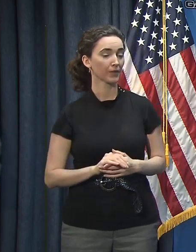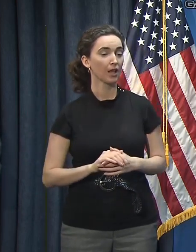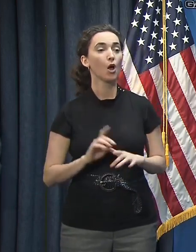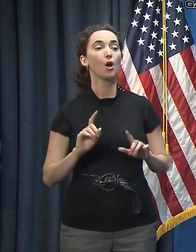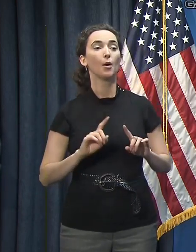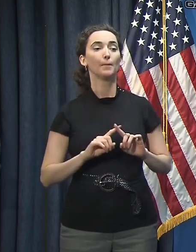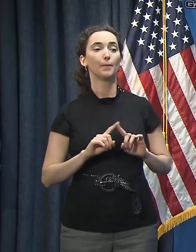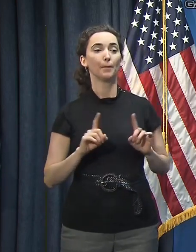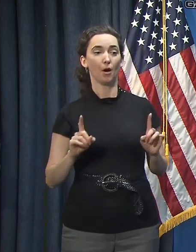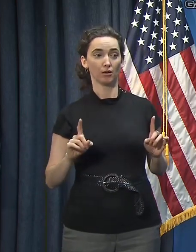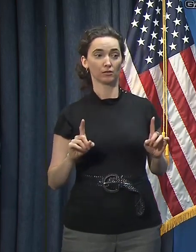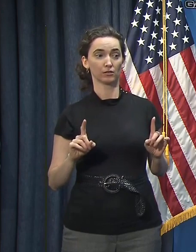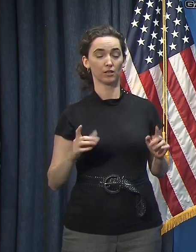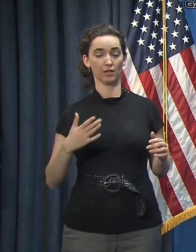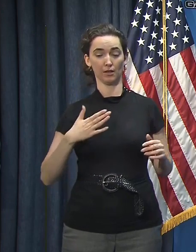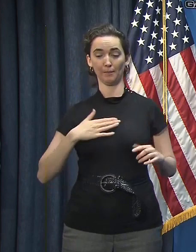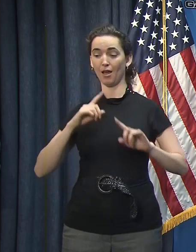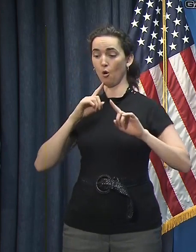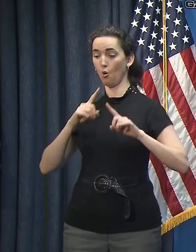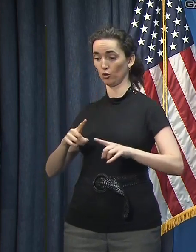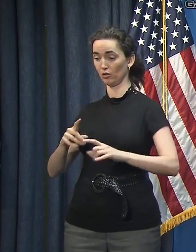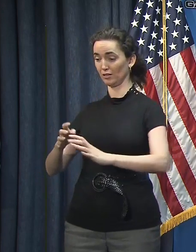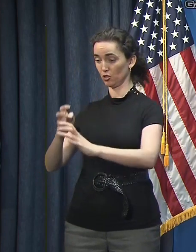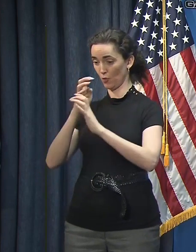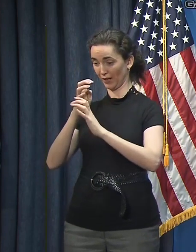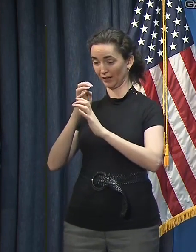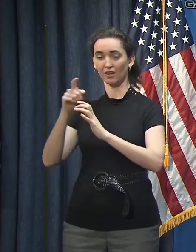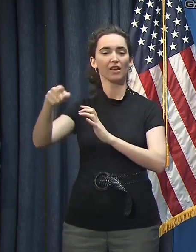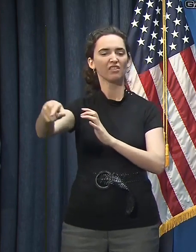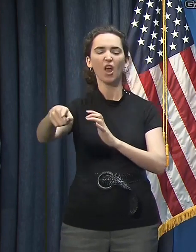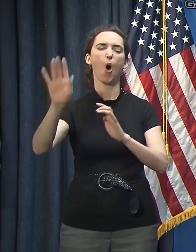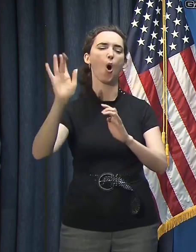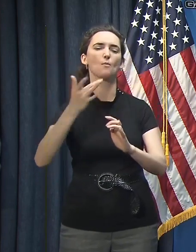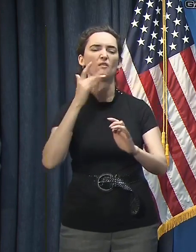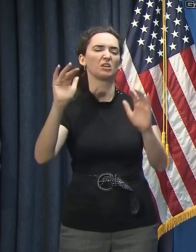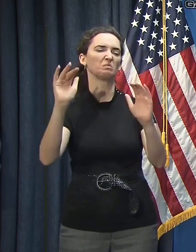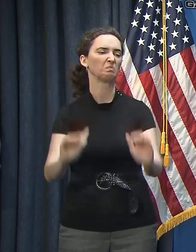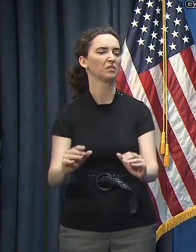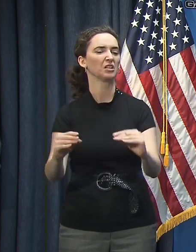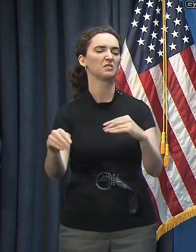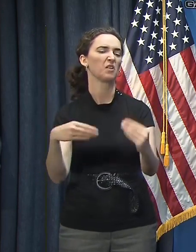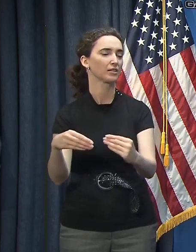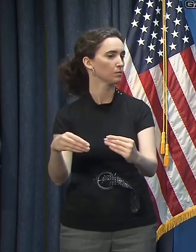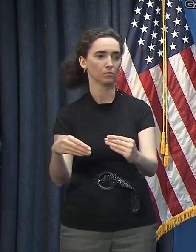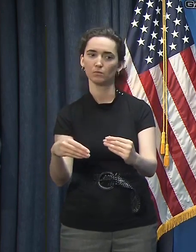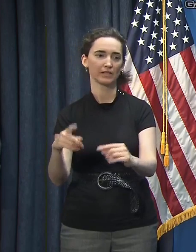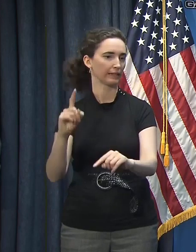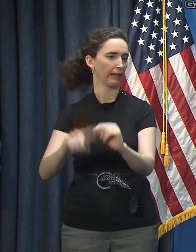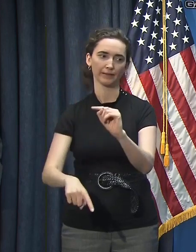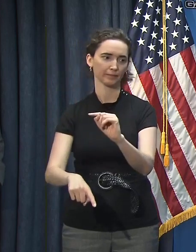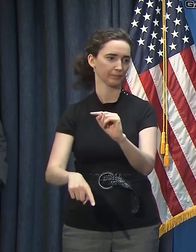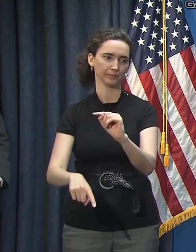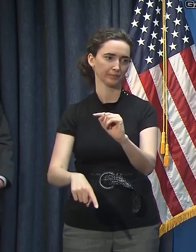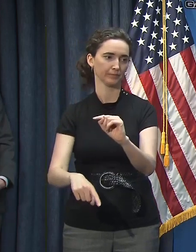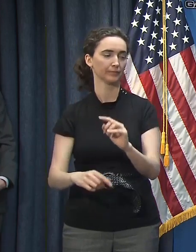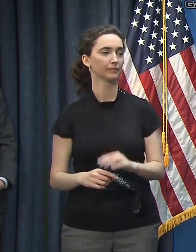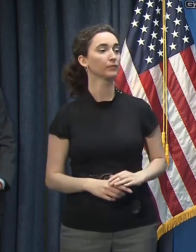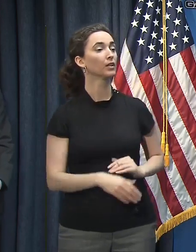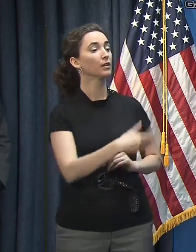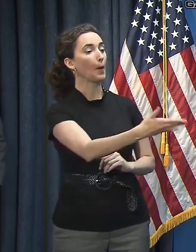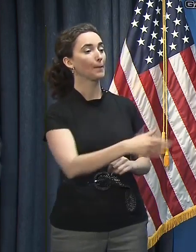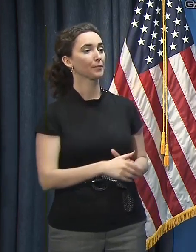But it's not up to a local official to be less restrictive. Yes, sir. We just crossed